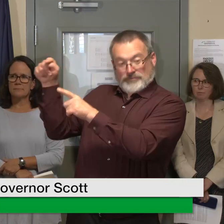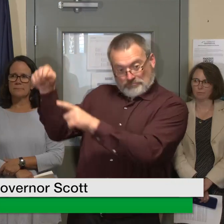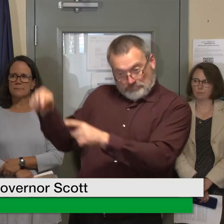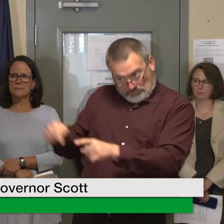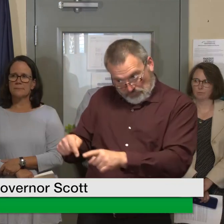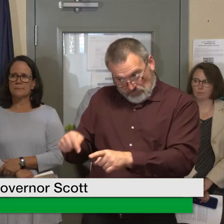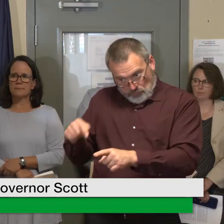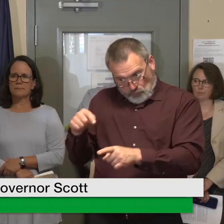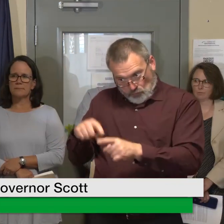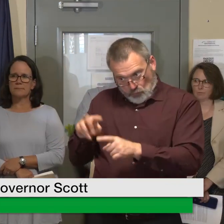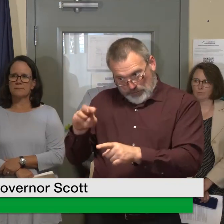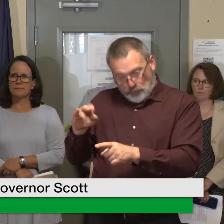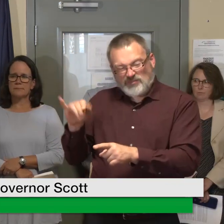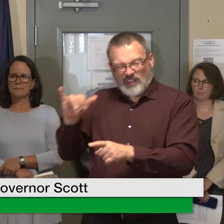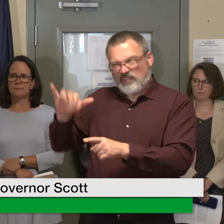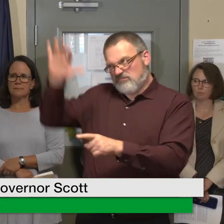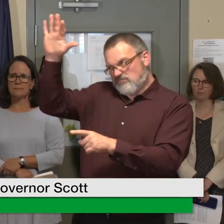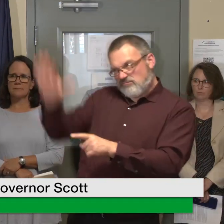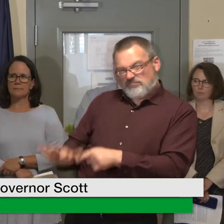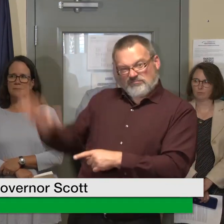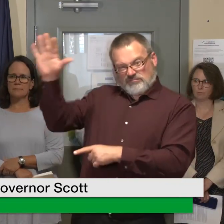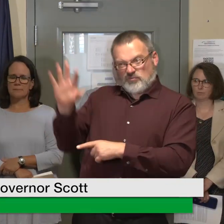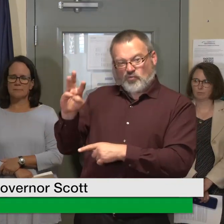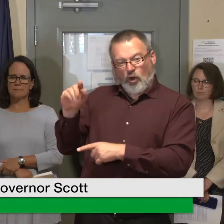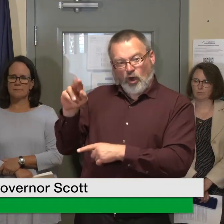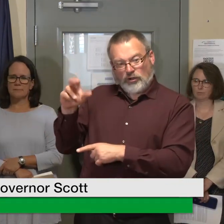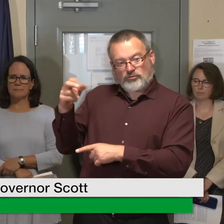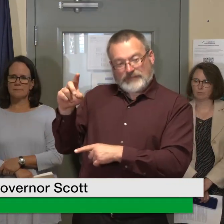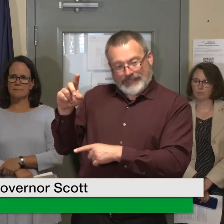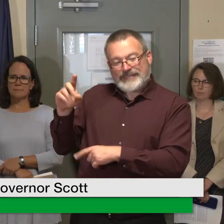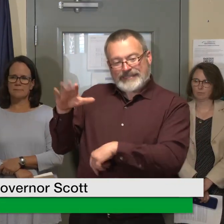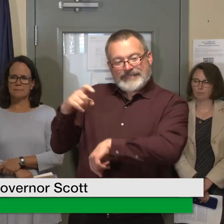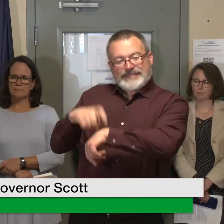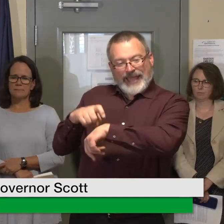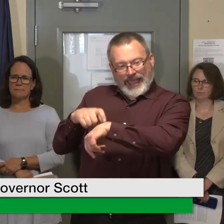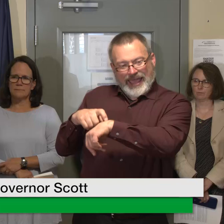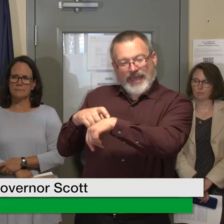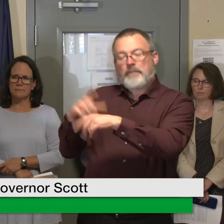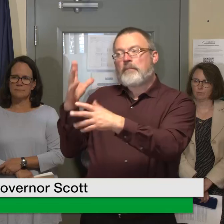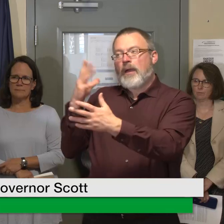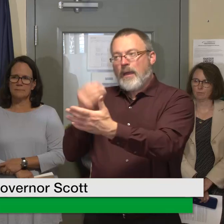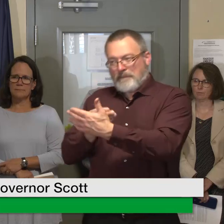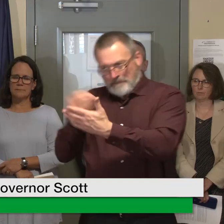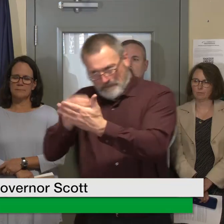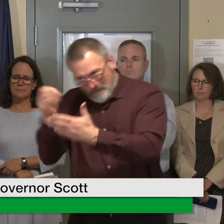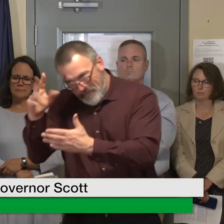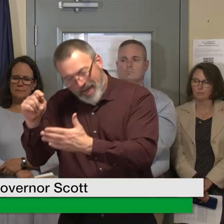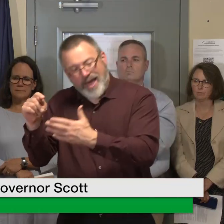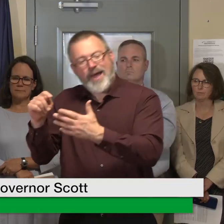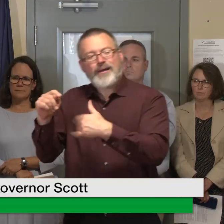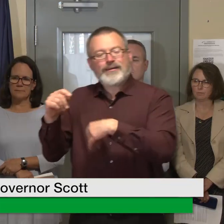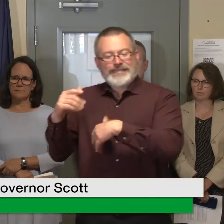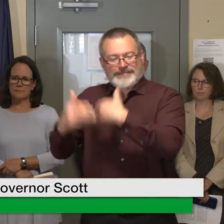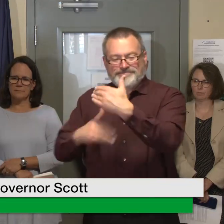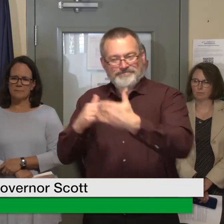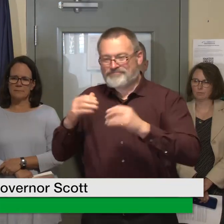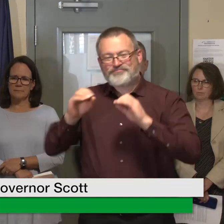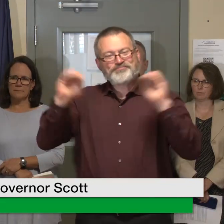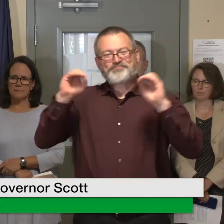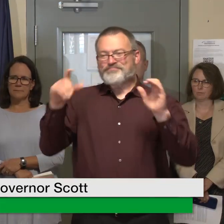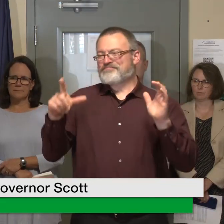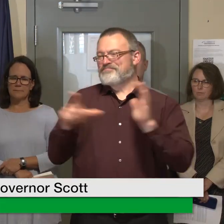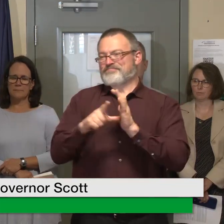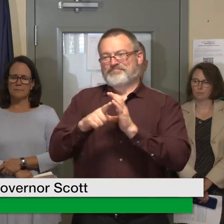are processes that take time. It's just like buyouts, they take time. It's not immediate, but it's also an